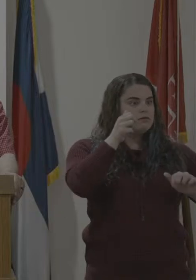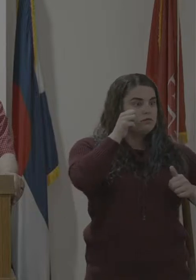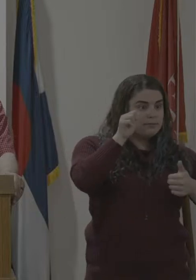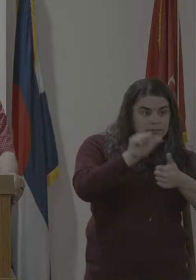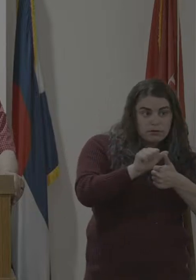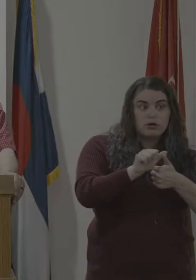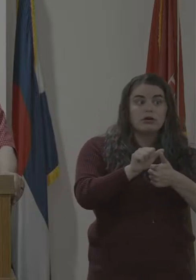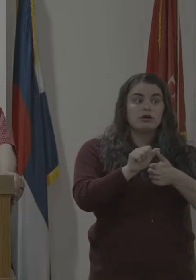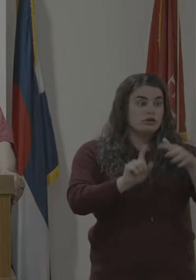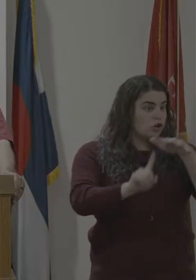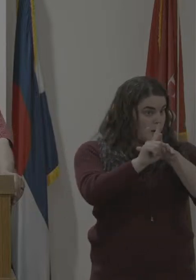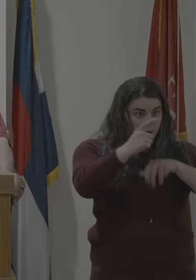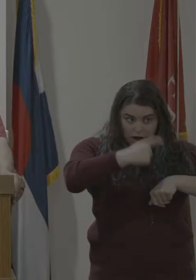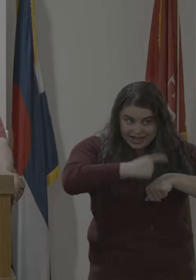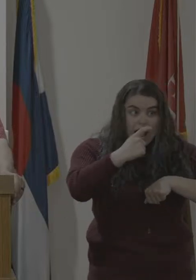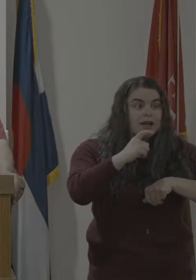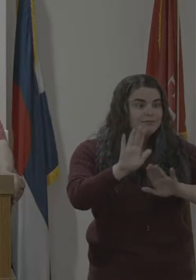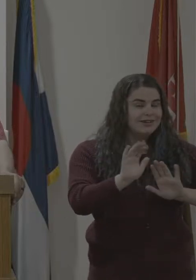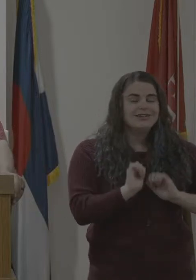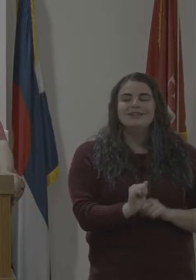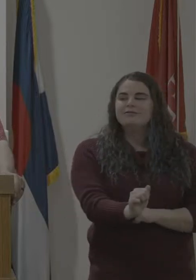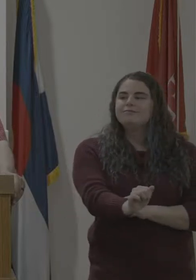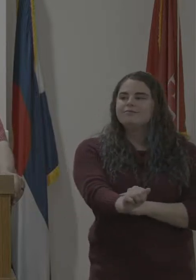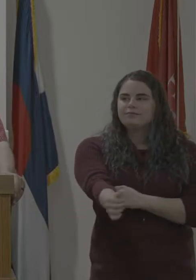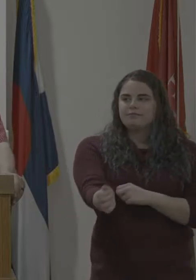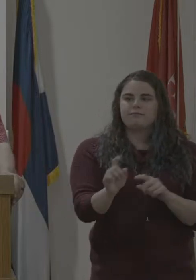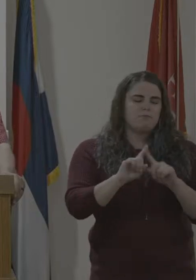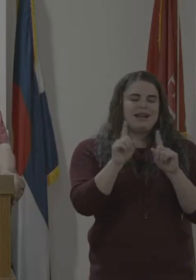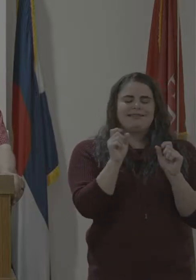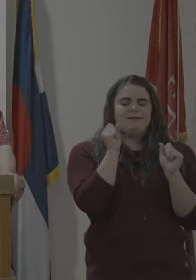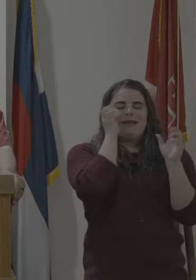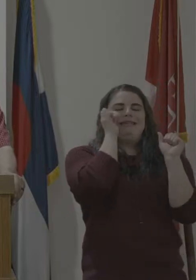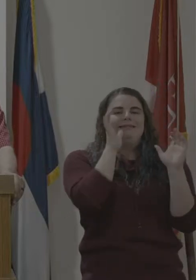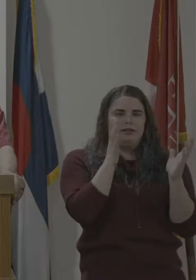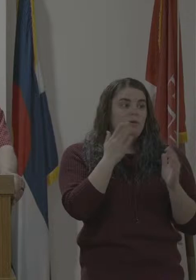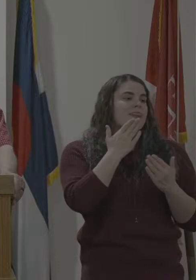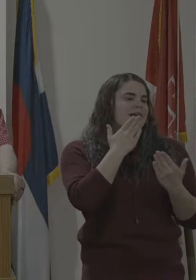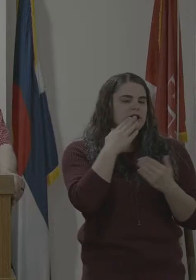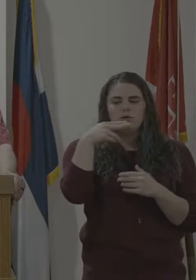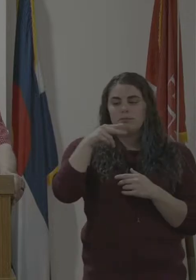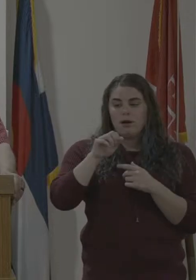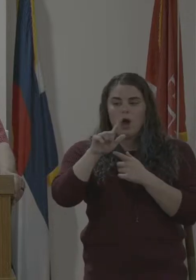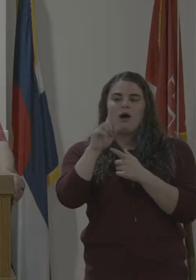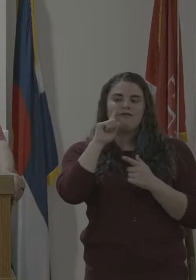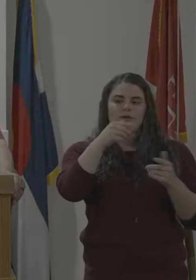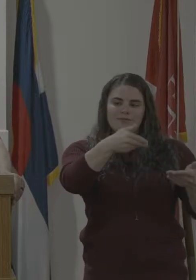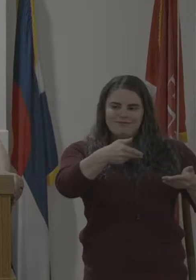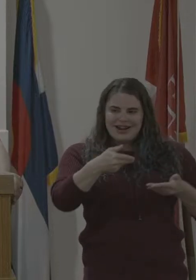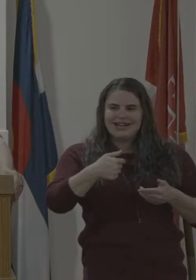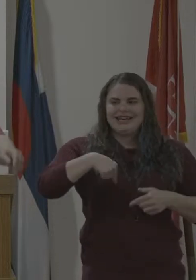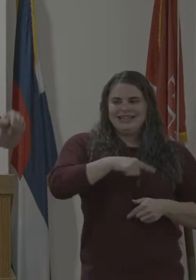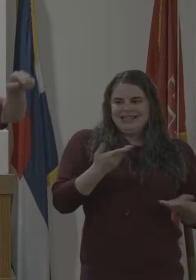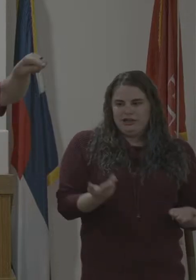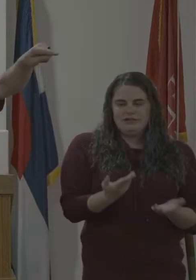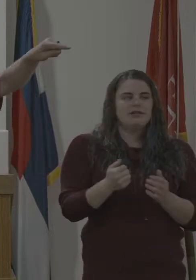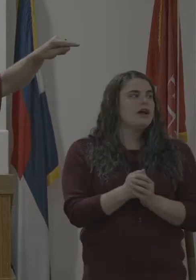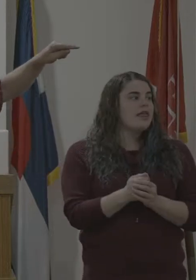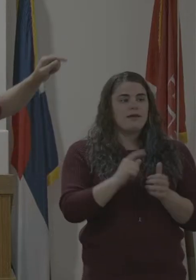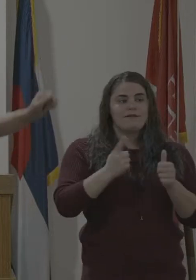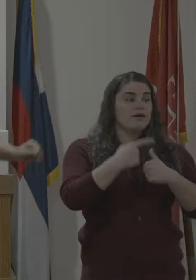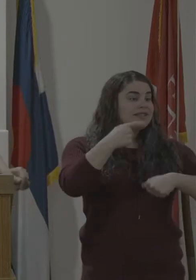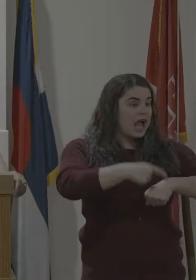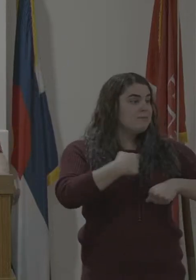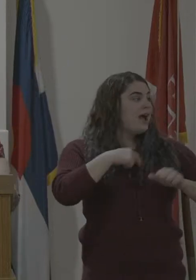time. But it's an amazing thing. So thank you, Paul, for having us here. And this is the first time we've actually been able to